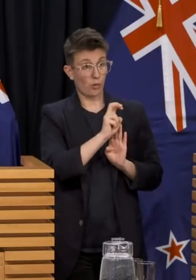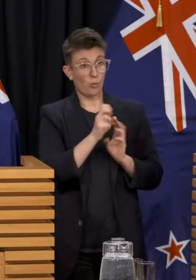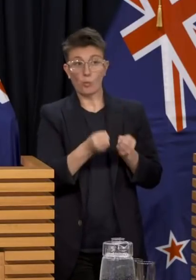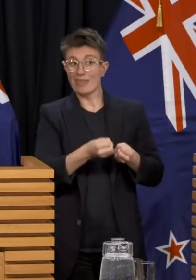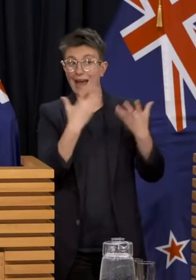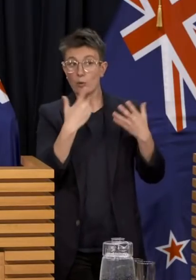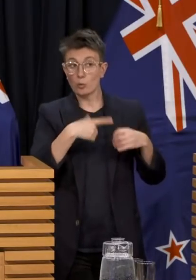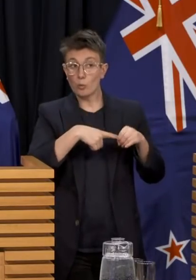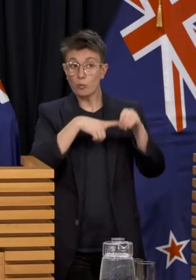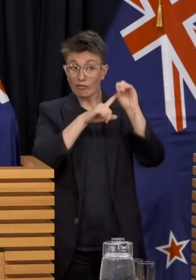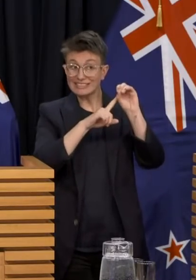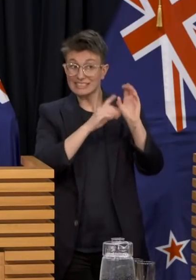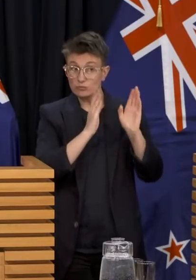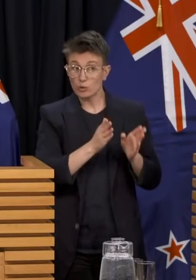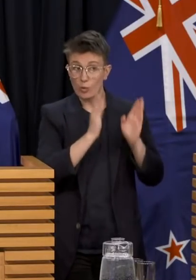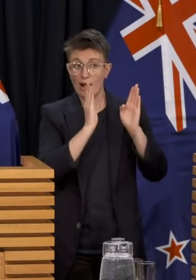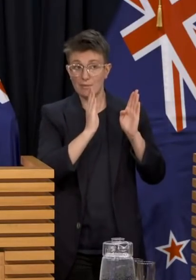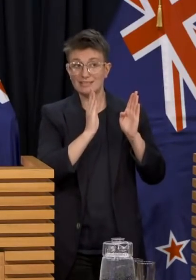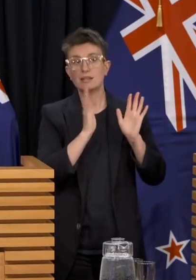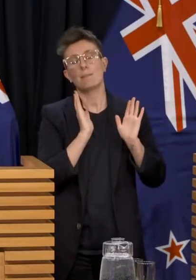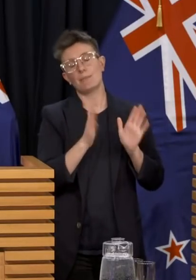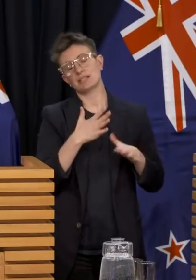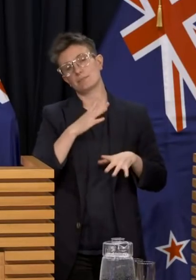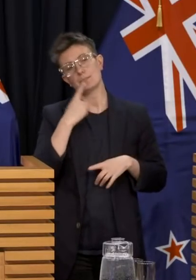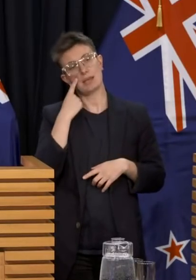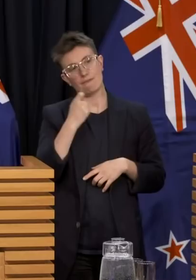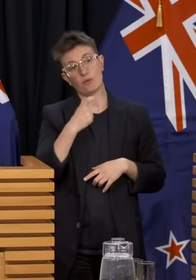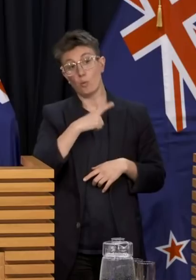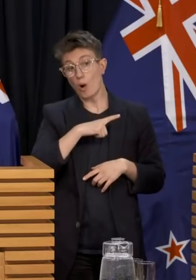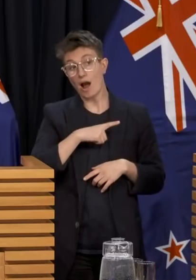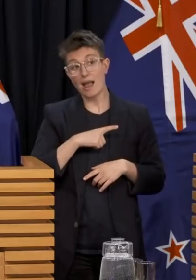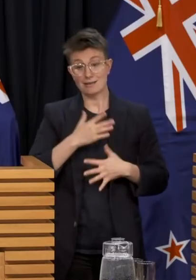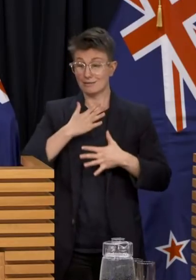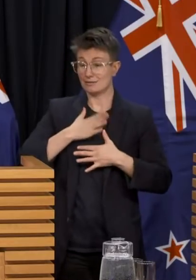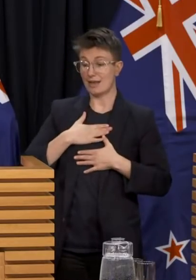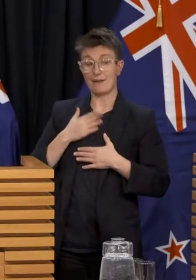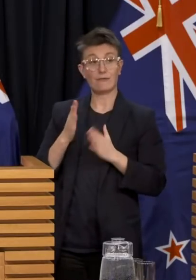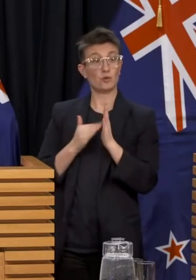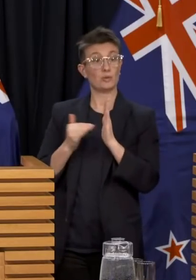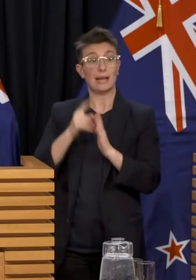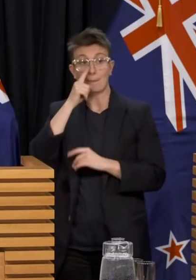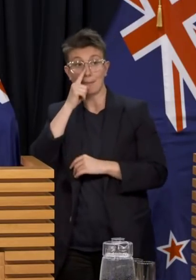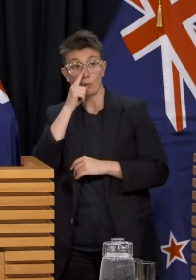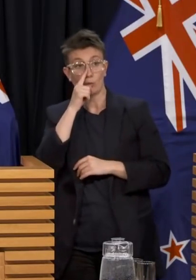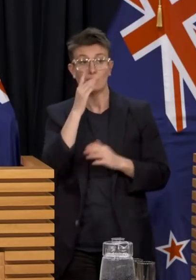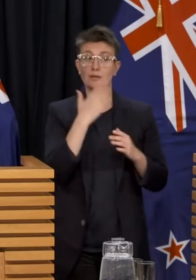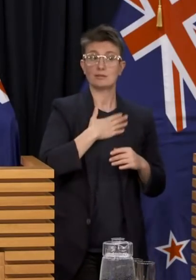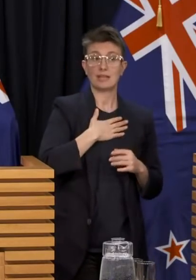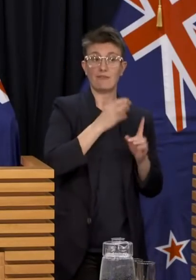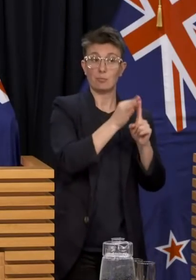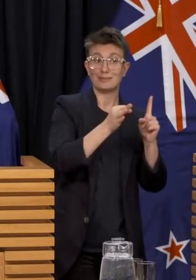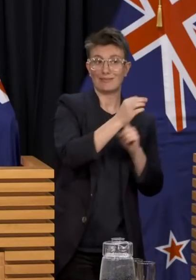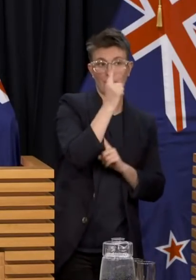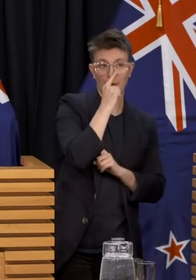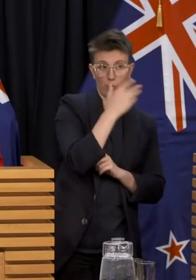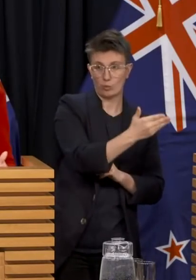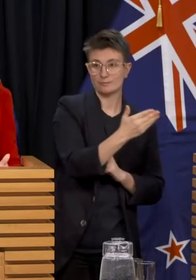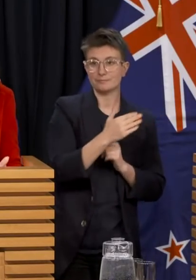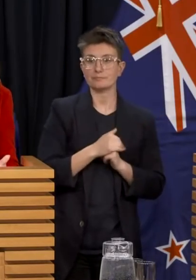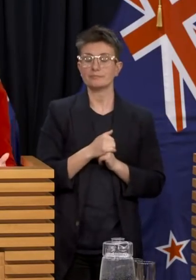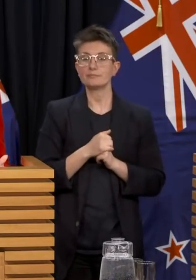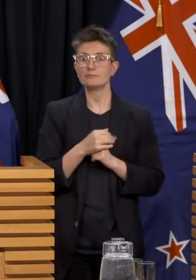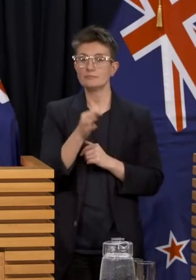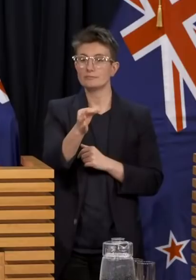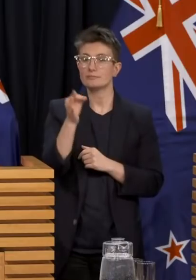do it with absolute caution for New Zealand's safety and for the safety of the Pacific. How worried are you about us infecting them? Oh,